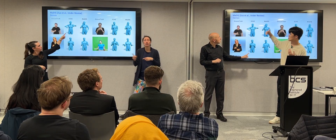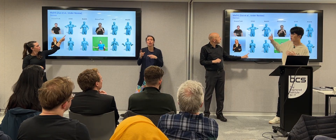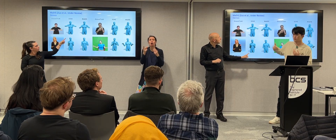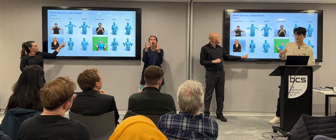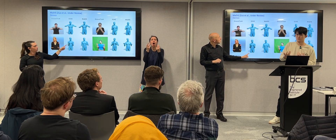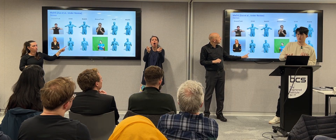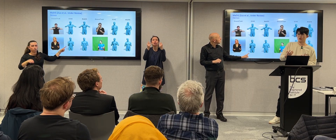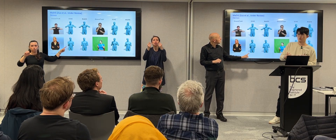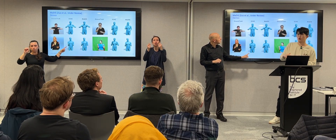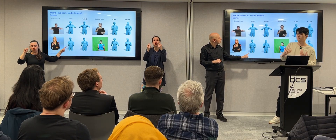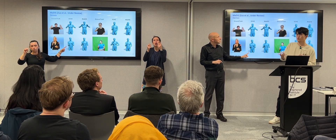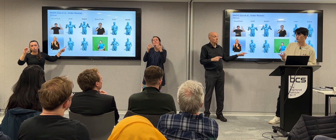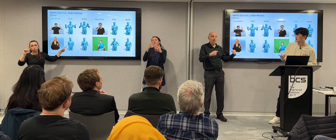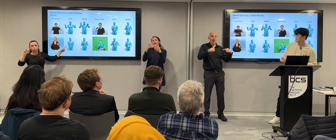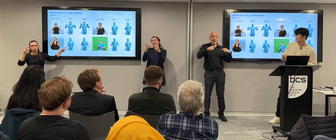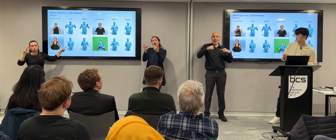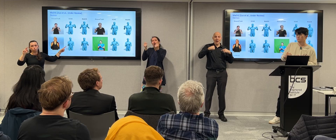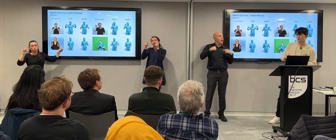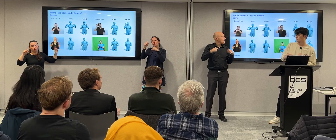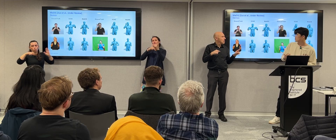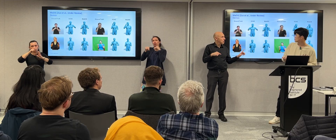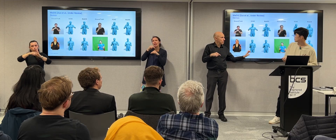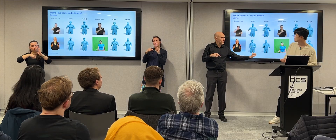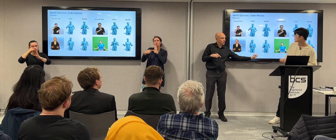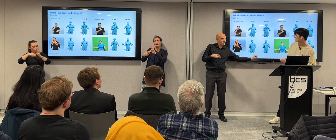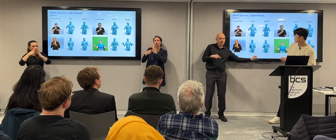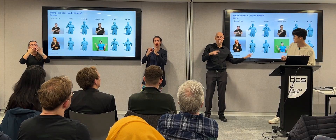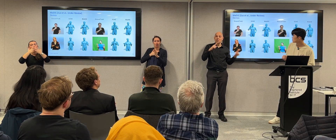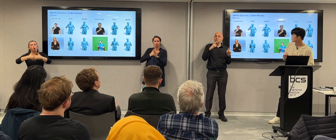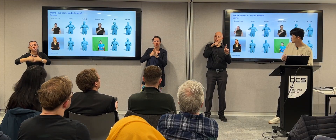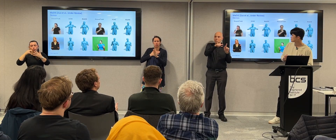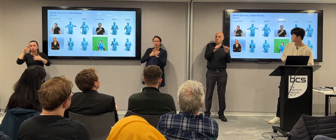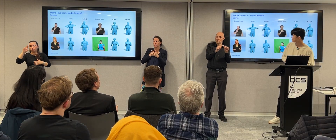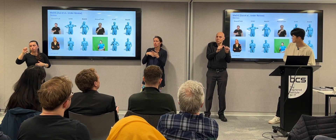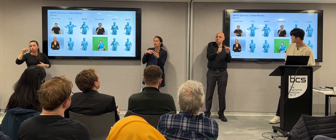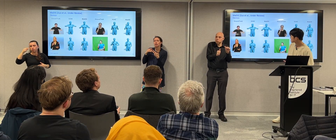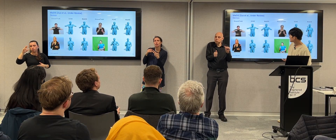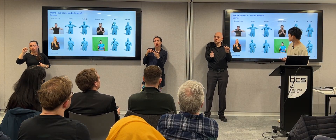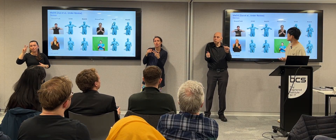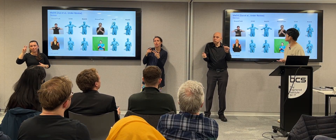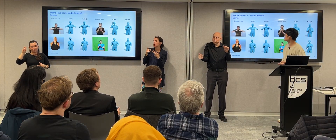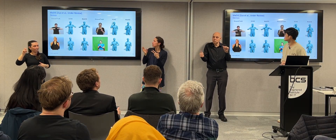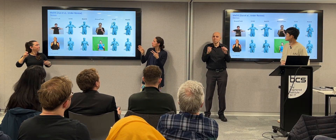is the outputs from our autoregressive language model. Just 1 second.